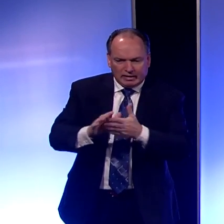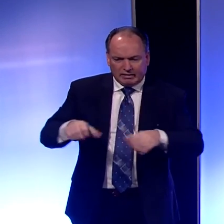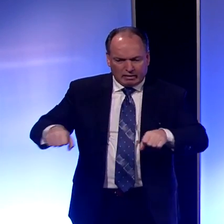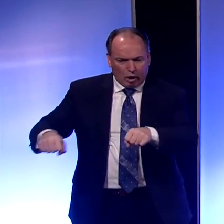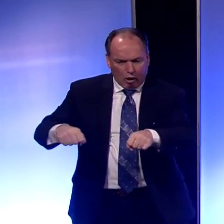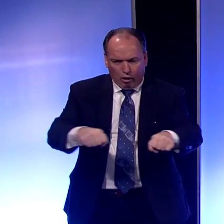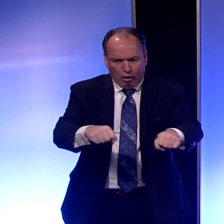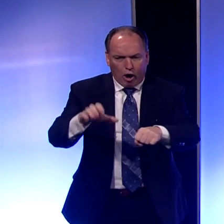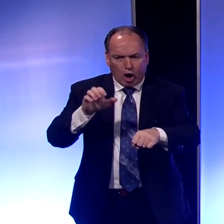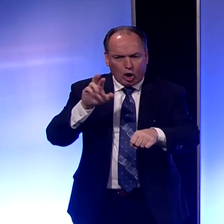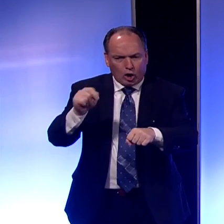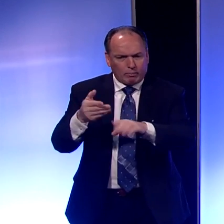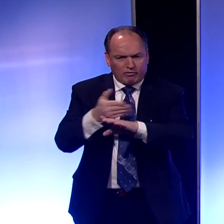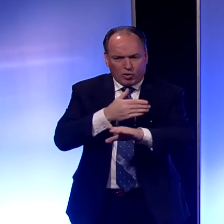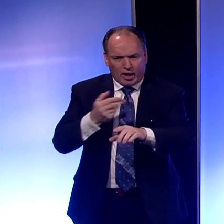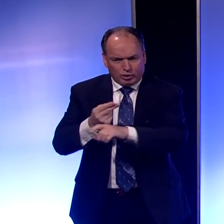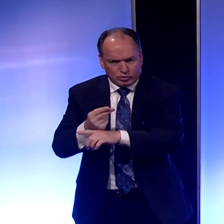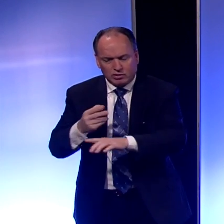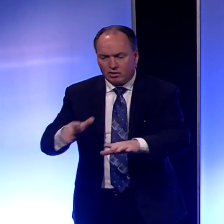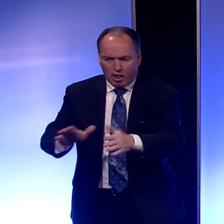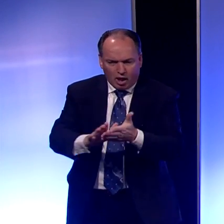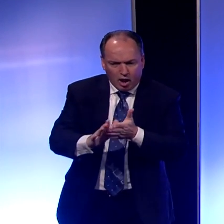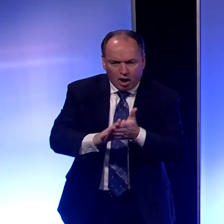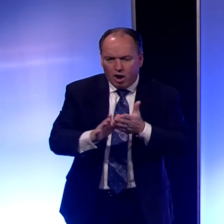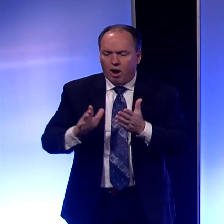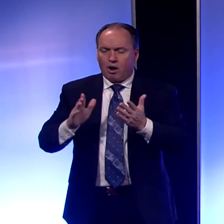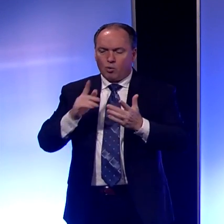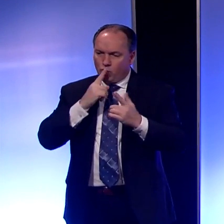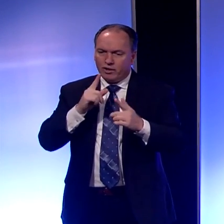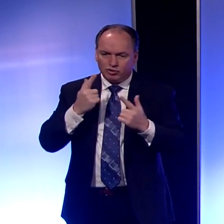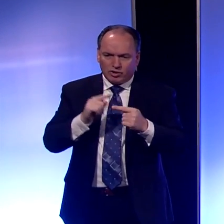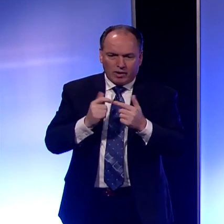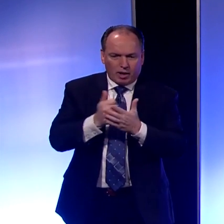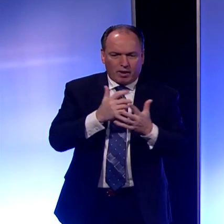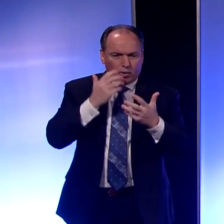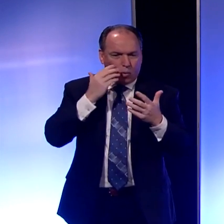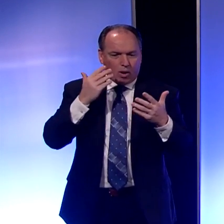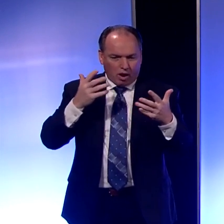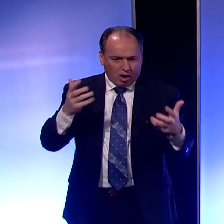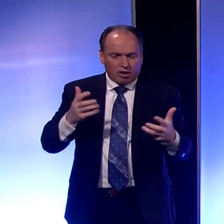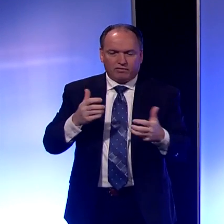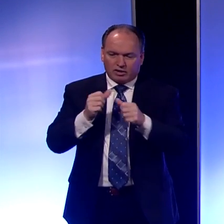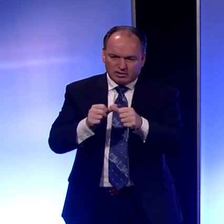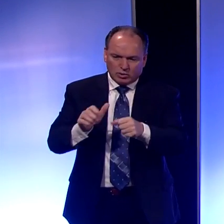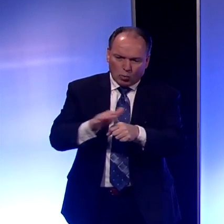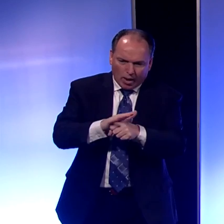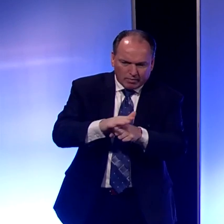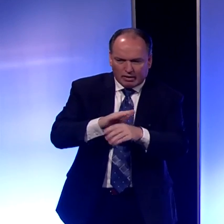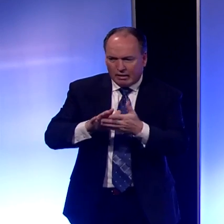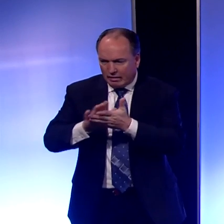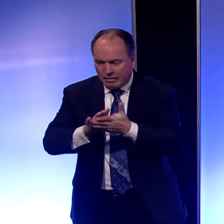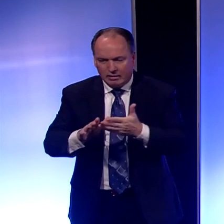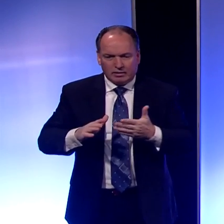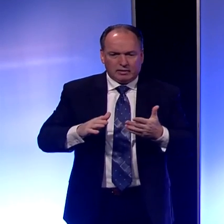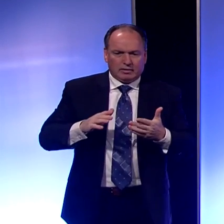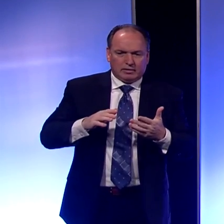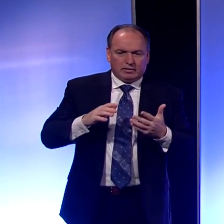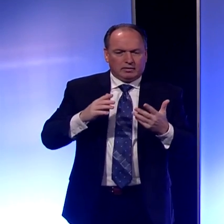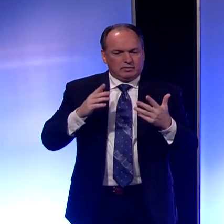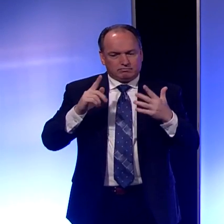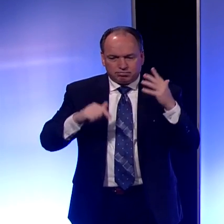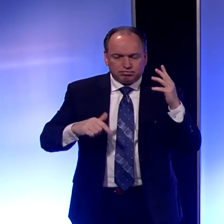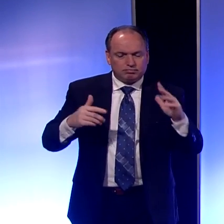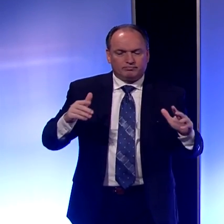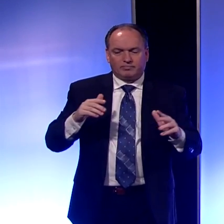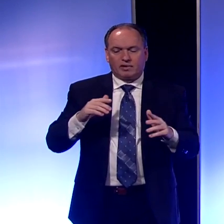it and used it. So, I think they're trying to really help their, you know, I know a lot of them are constantly wiping down their belts. But I